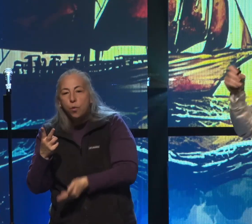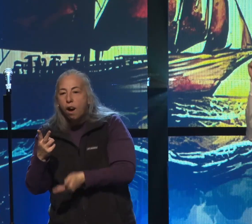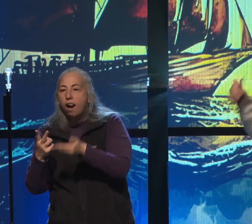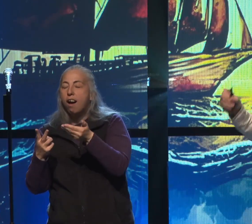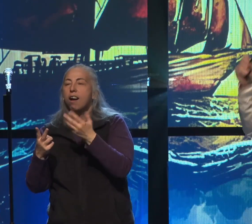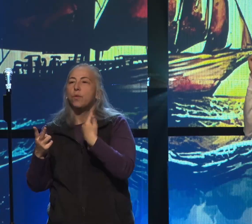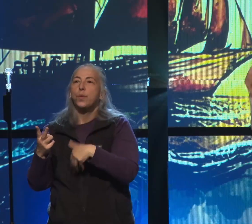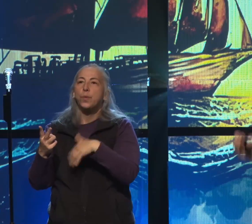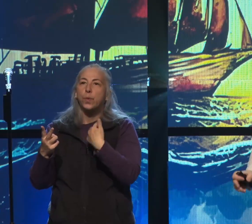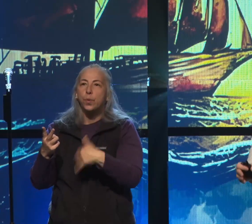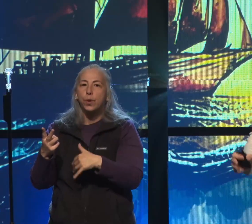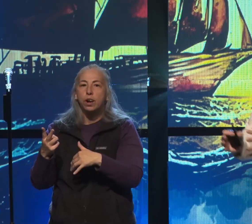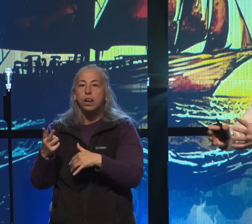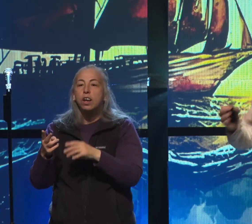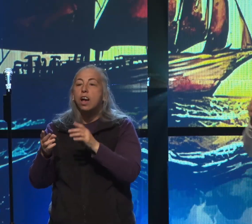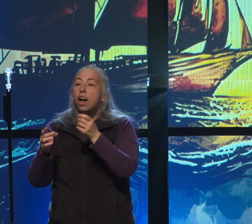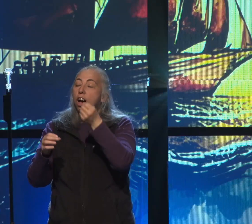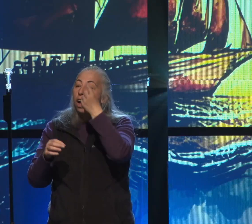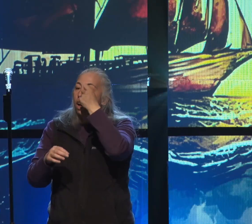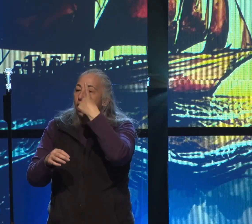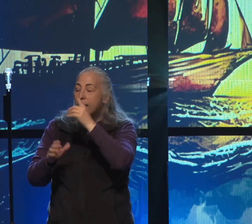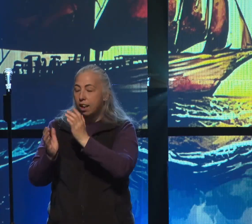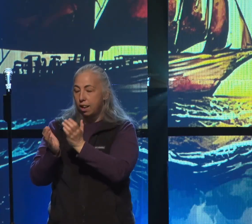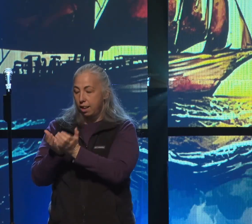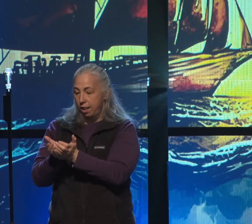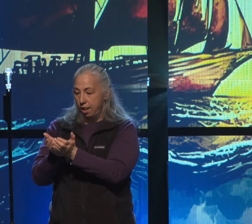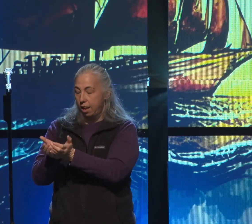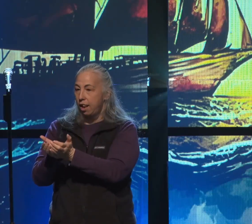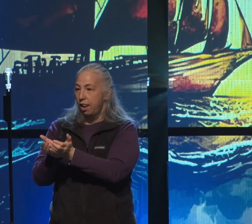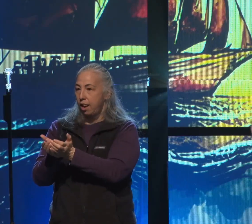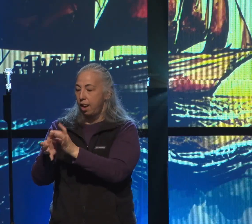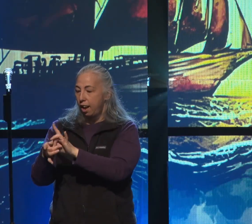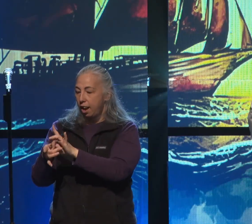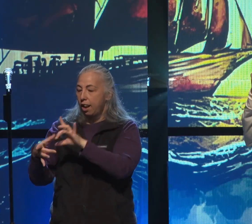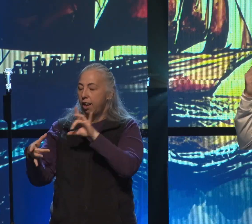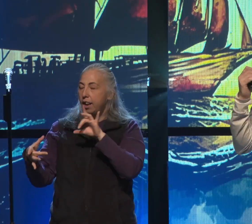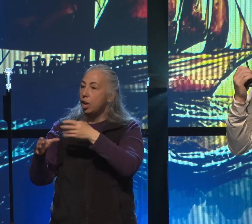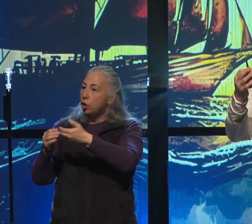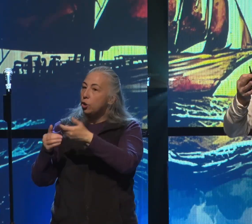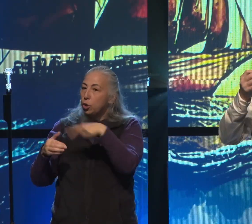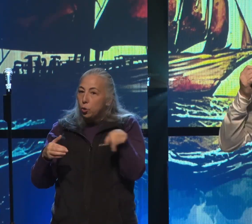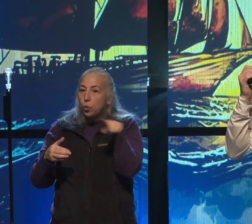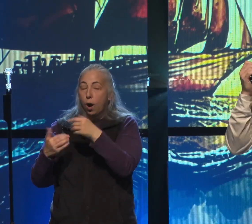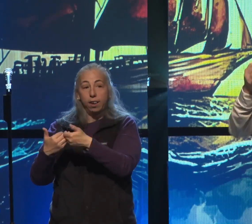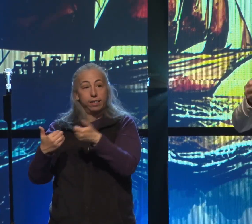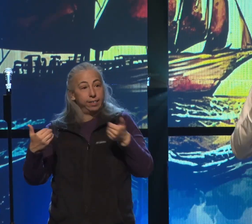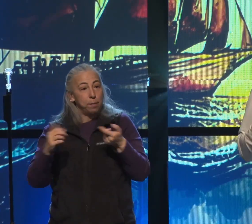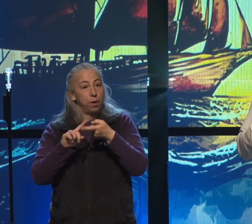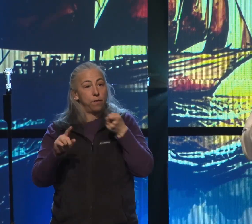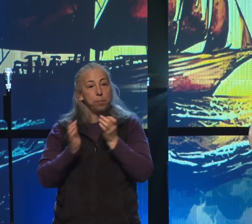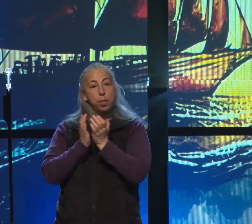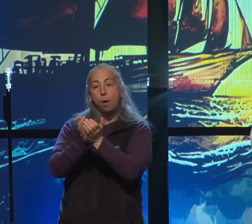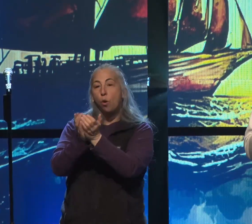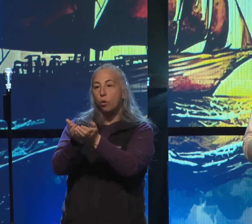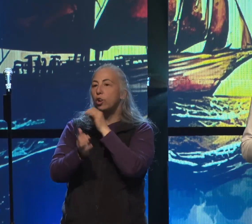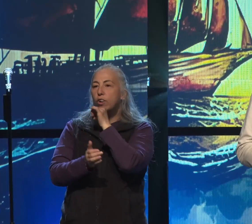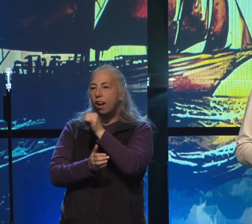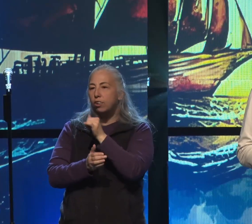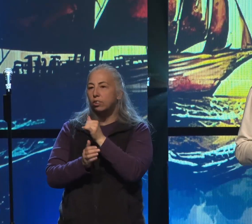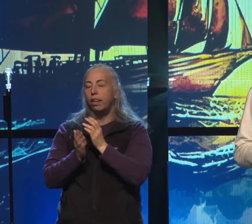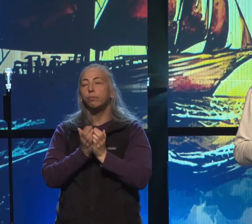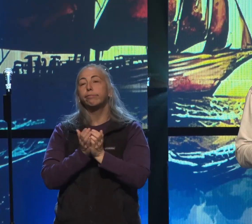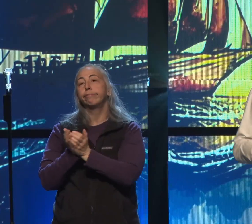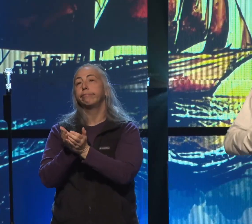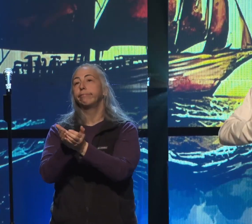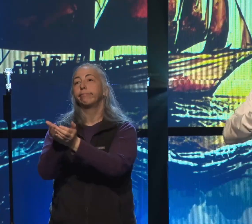like you have choice outside of that, right? You are not simply driven, floating through life. And we touched on this a